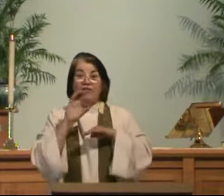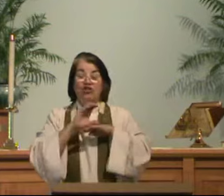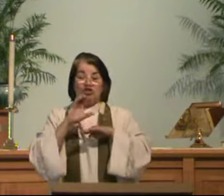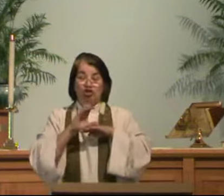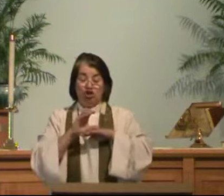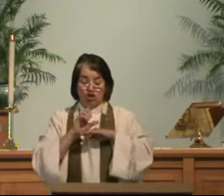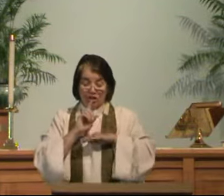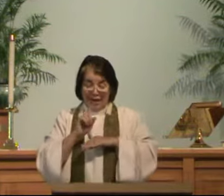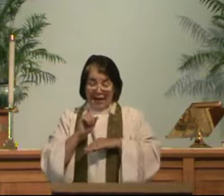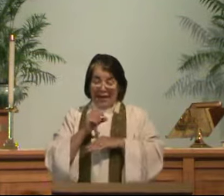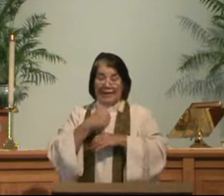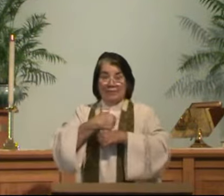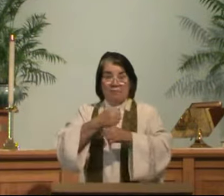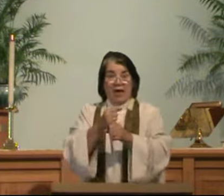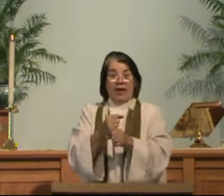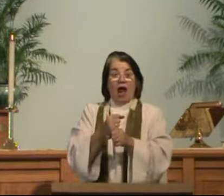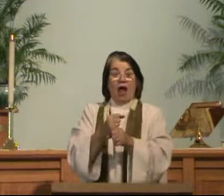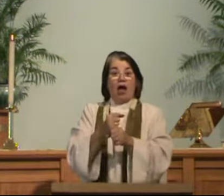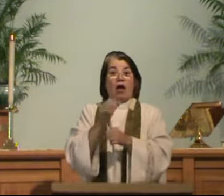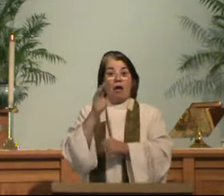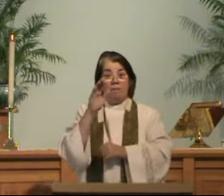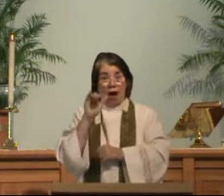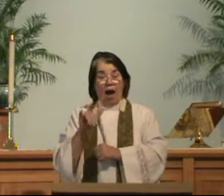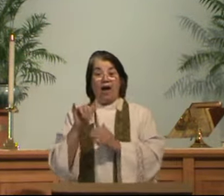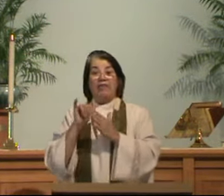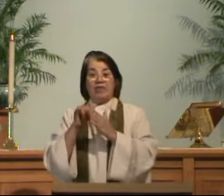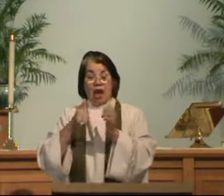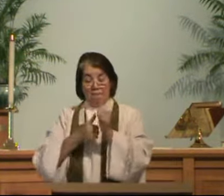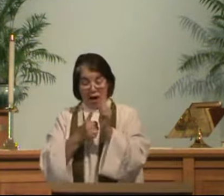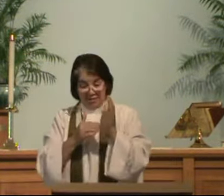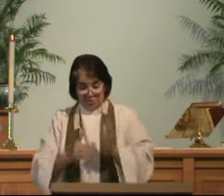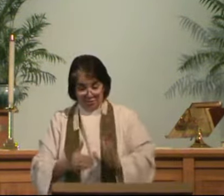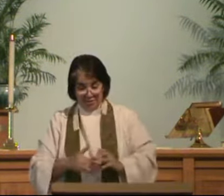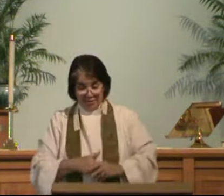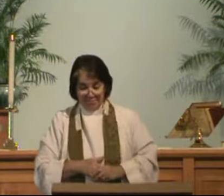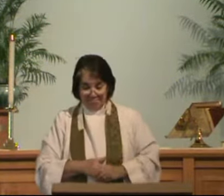And the church is made by the apostles.